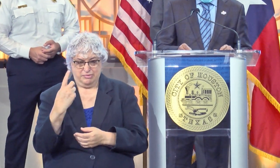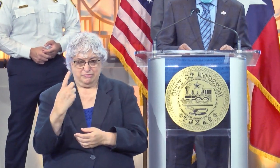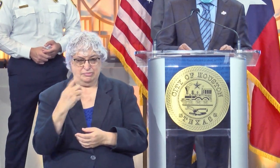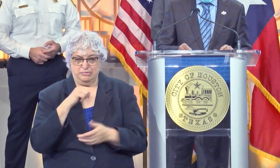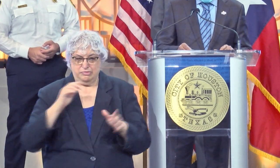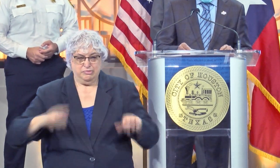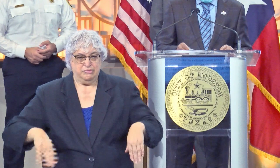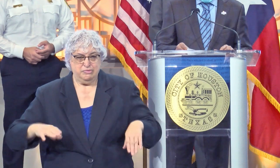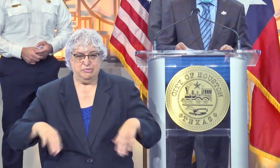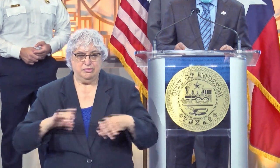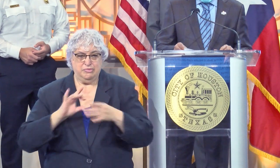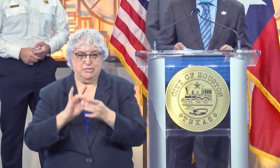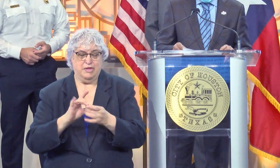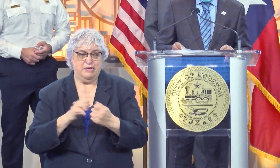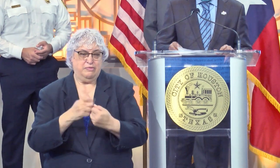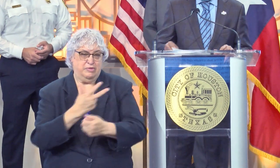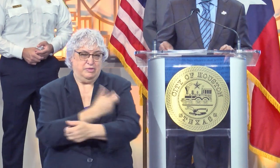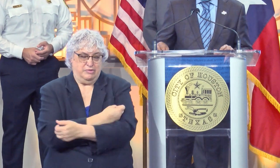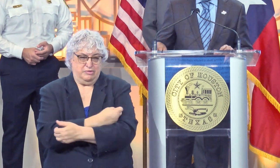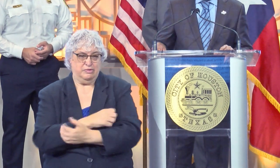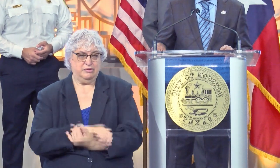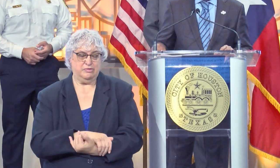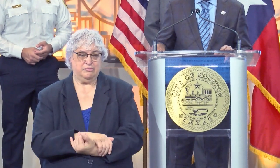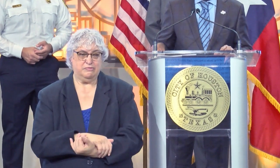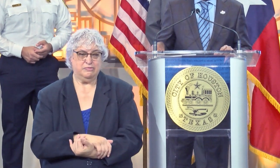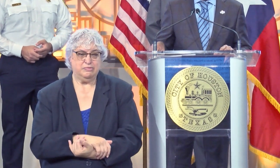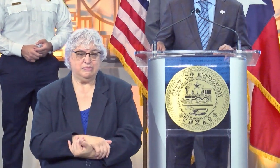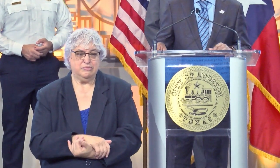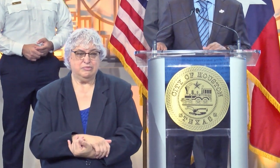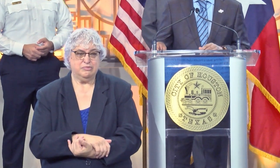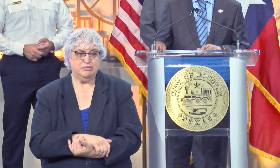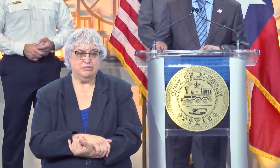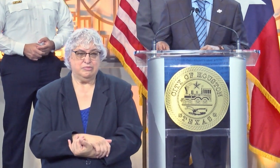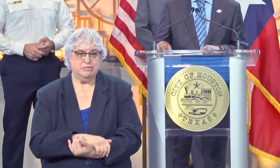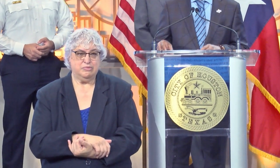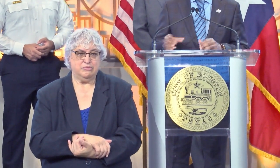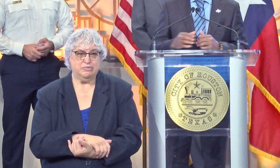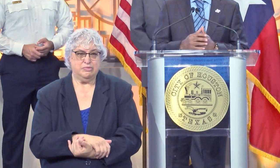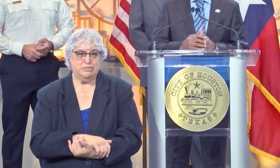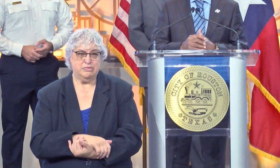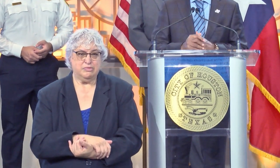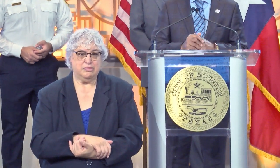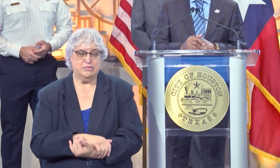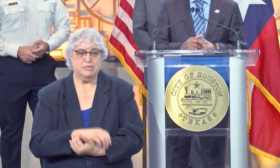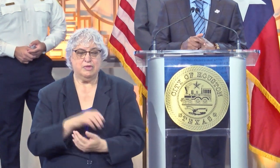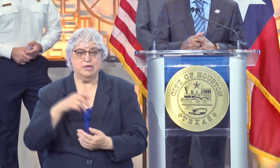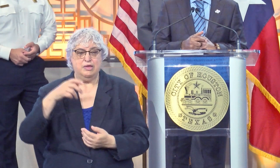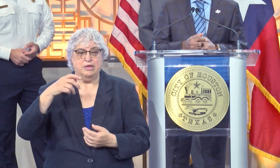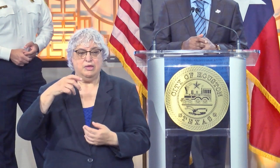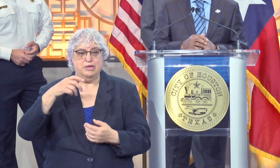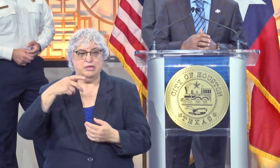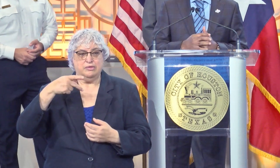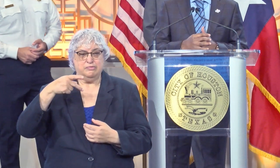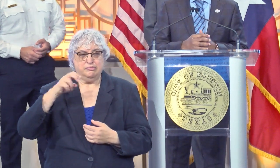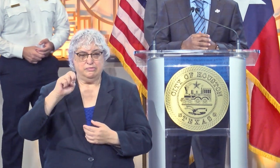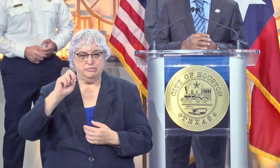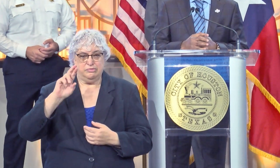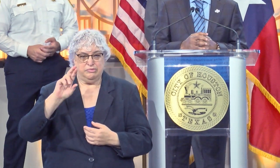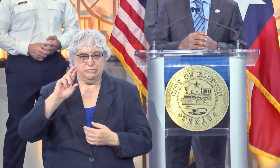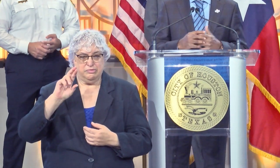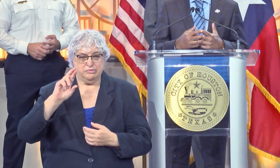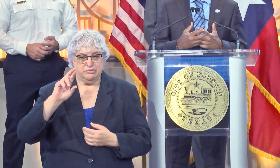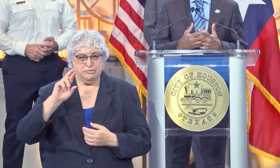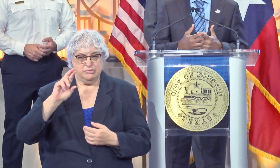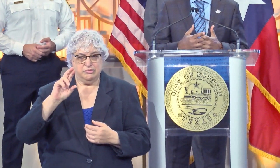not yet connected with vaccine providers. In addition to that, her task force is putting